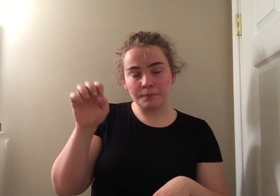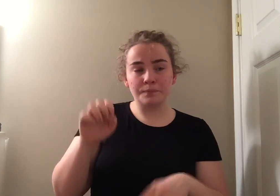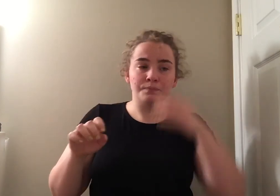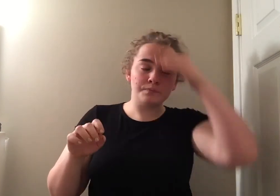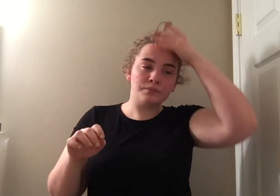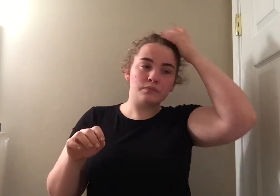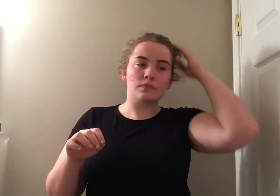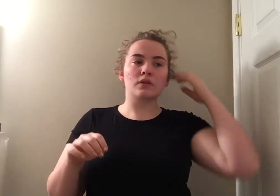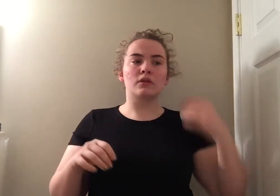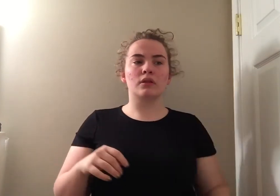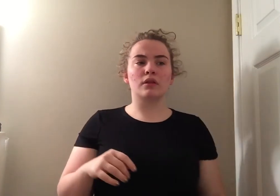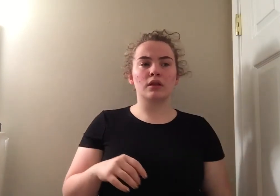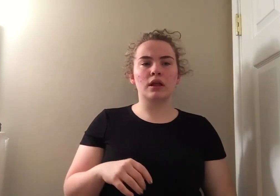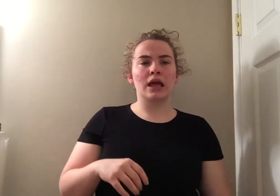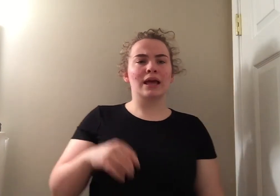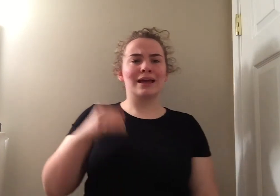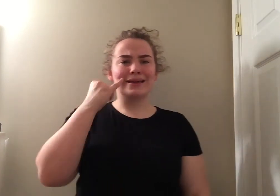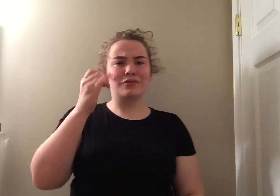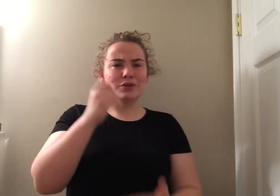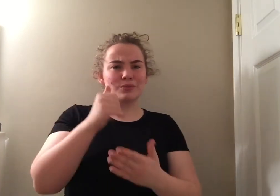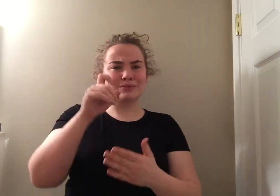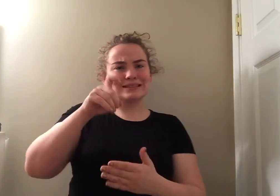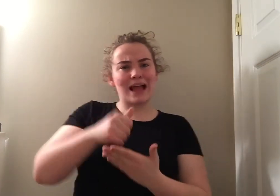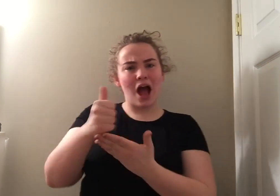Call on someone for assistance. 5, 4, 3. Cooperate